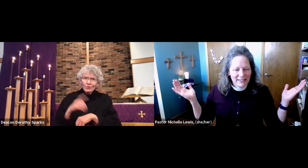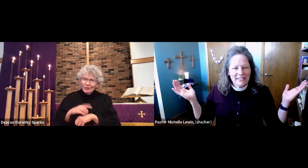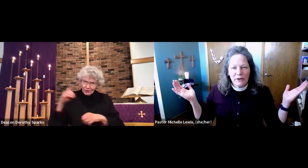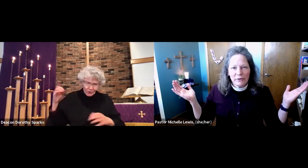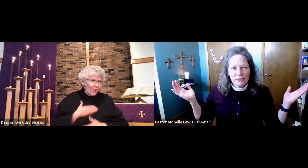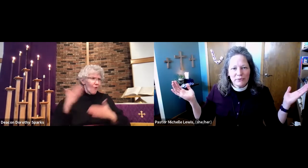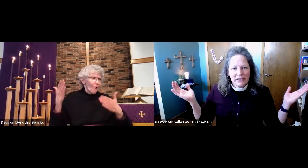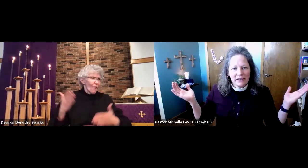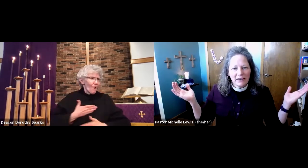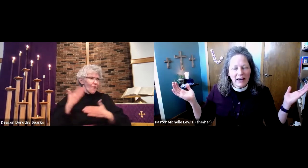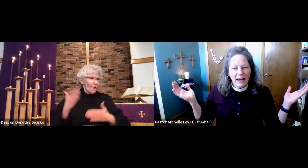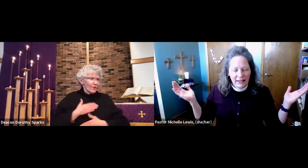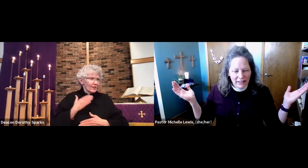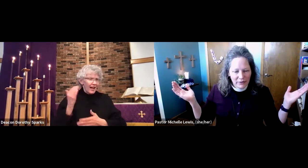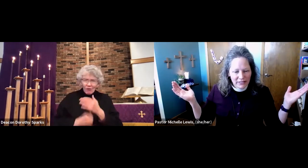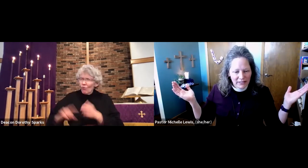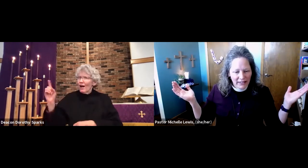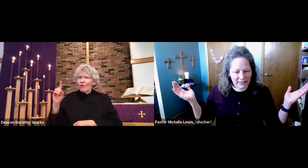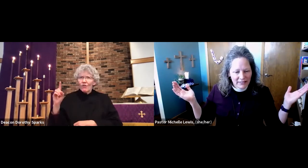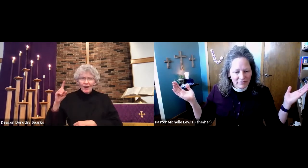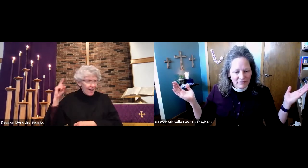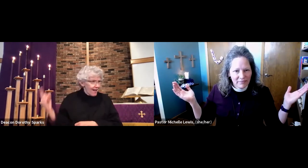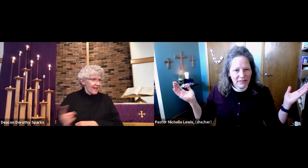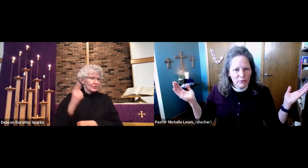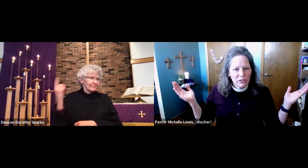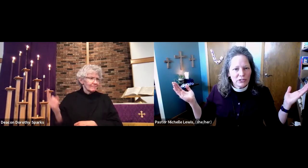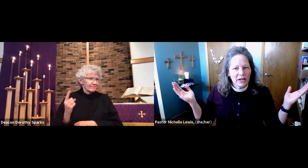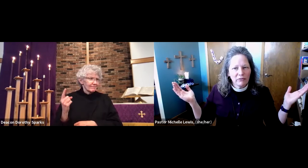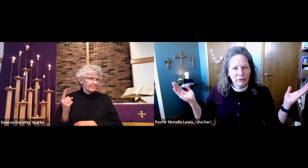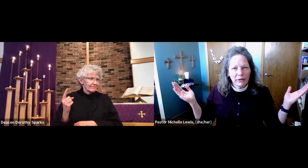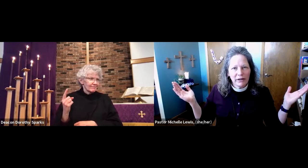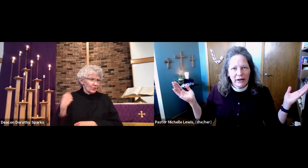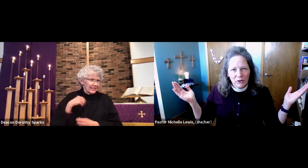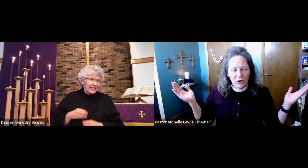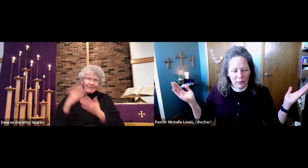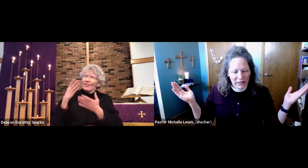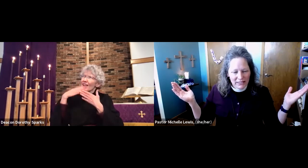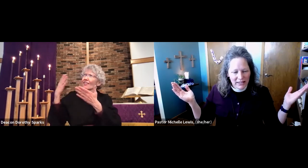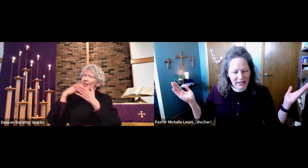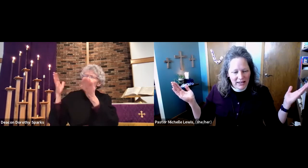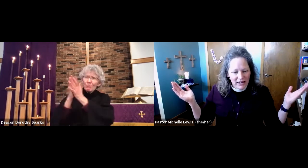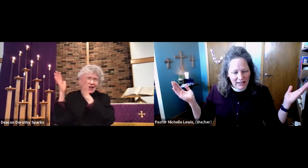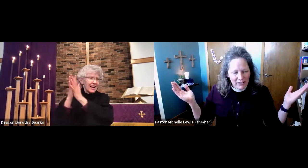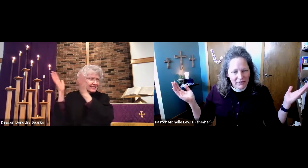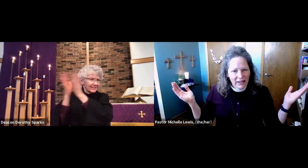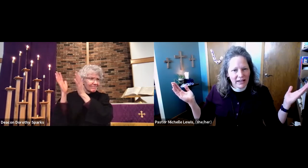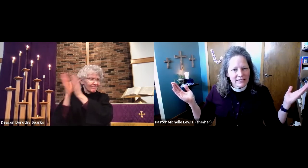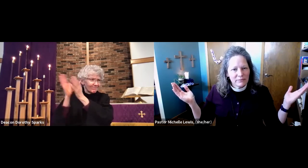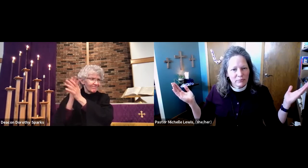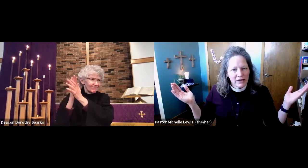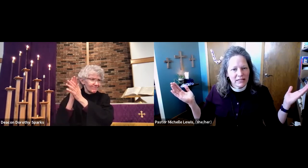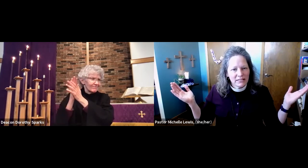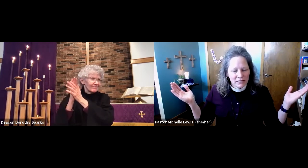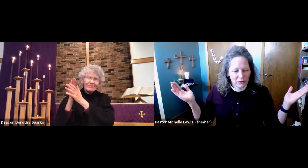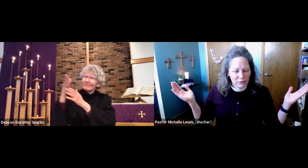It is our duty and our delight that we should everywhere and always give thanks